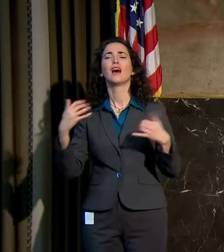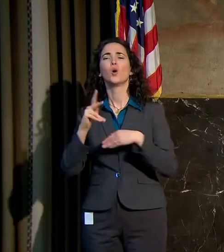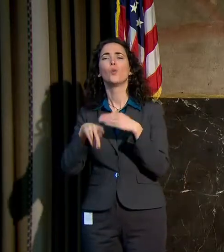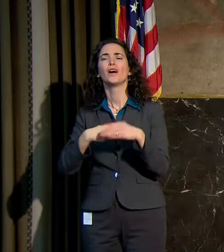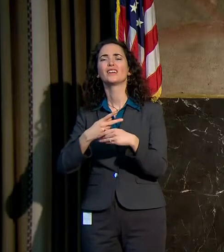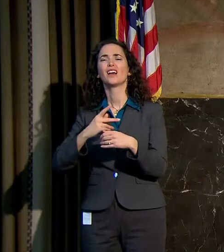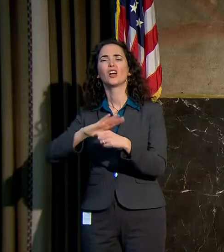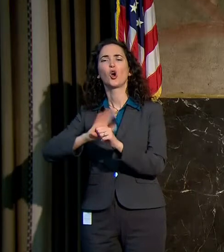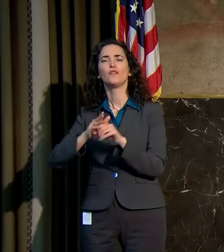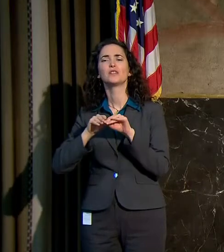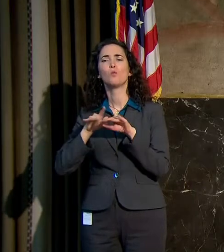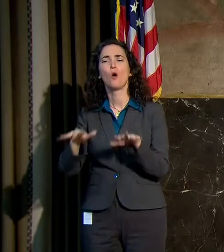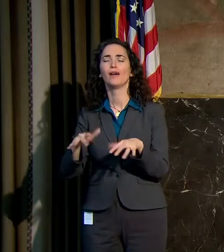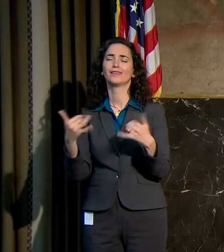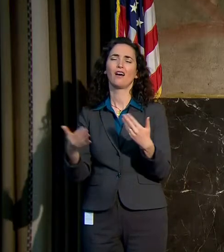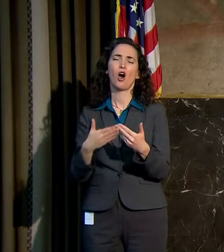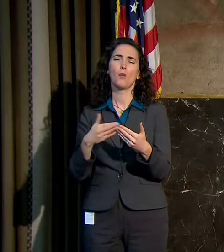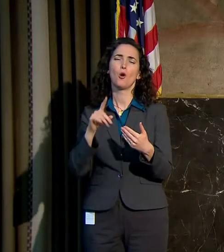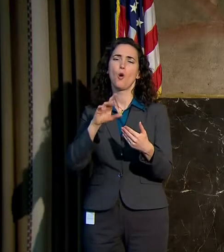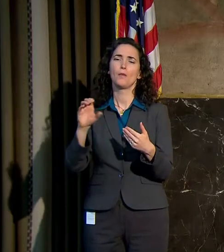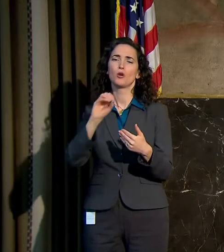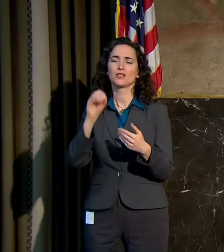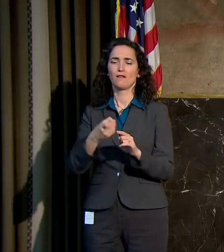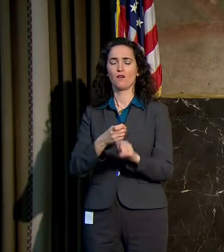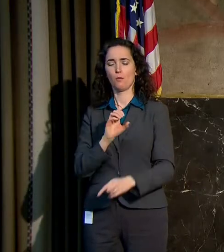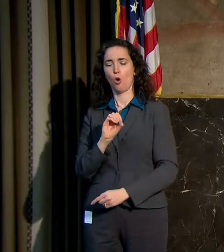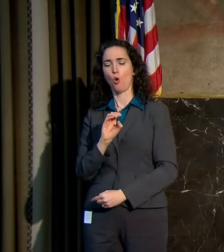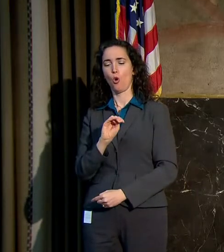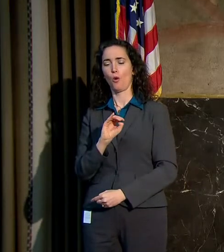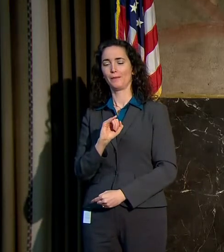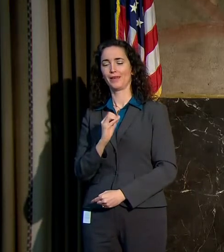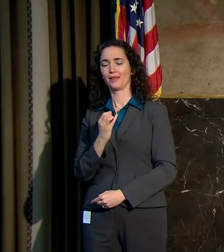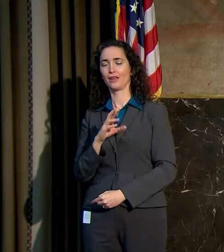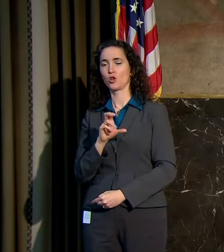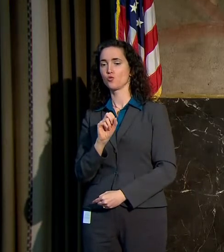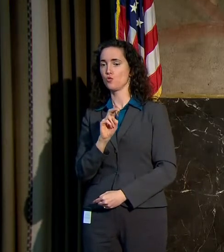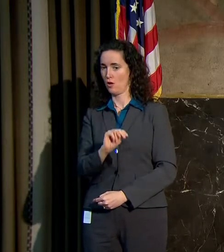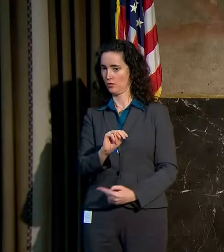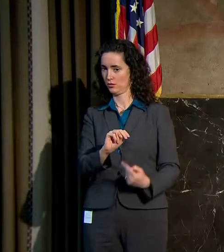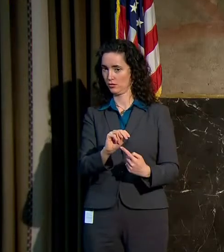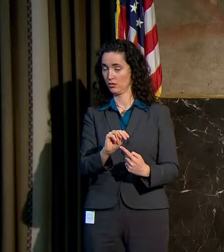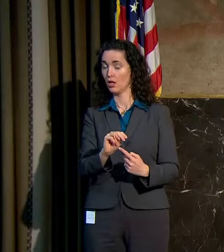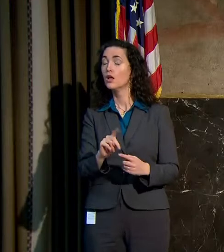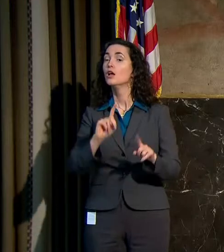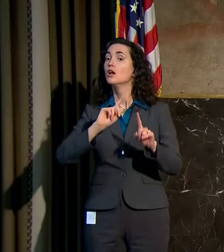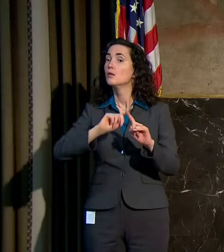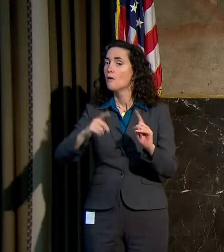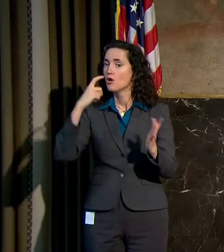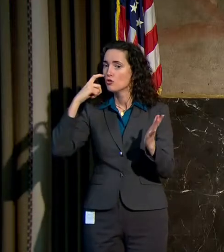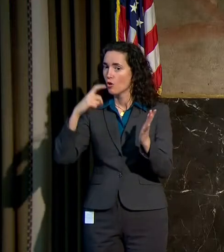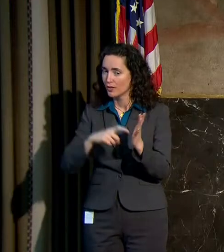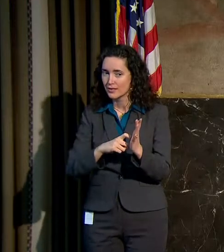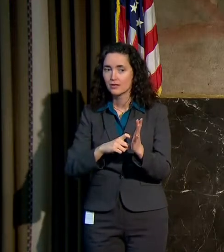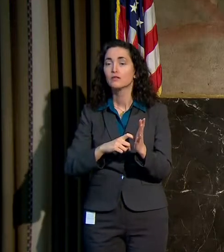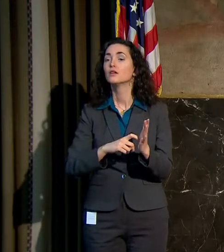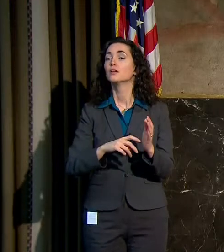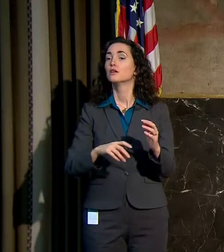today. But there have been more than 70 non-congregant living outbreaks.